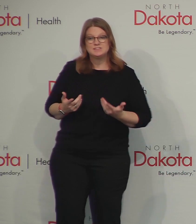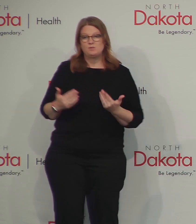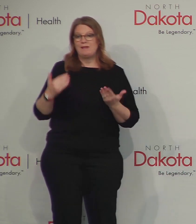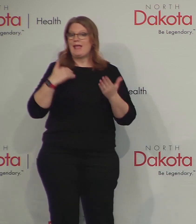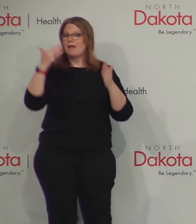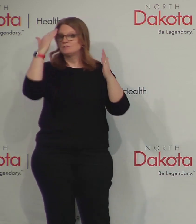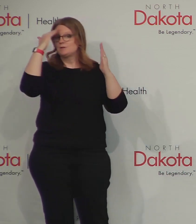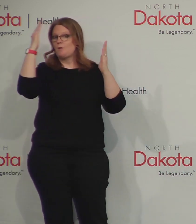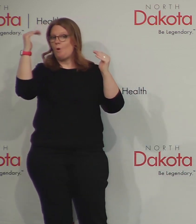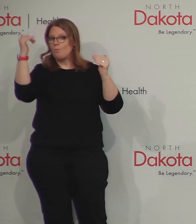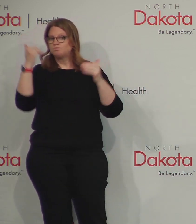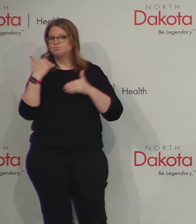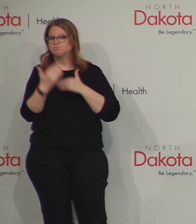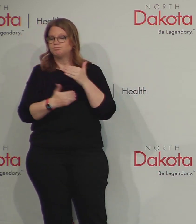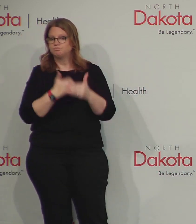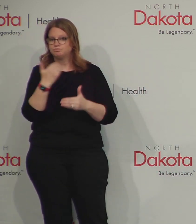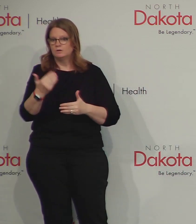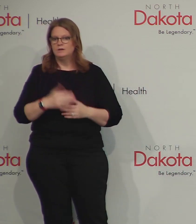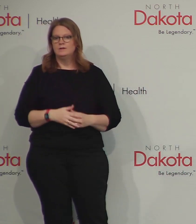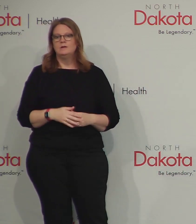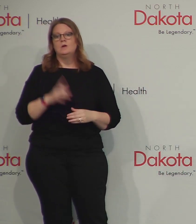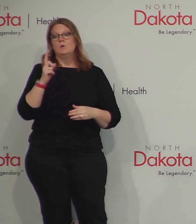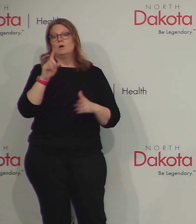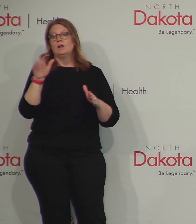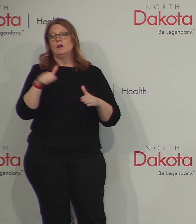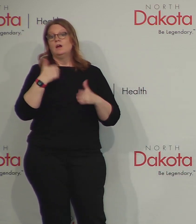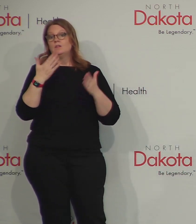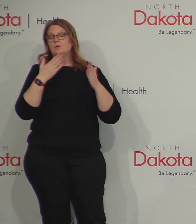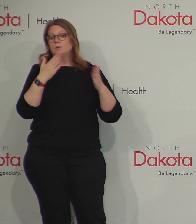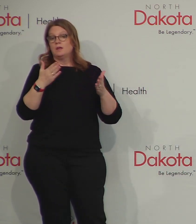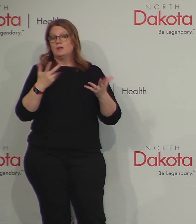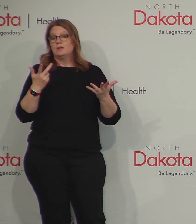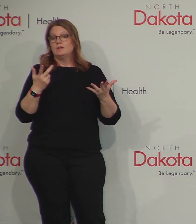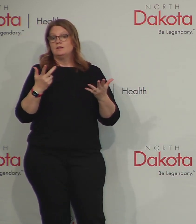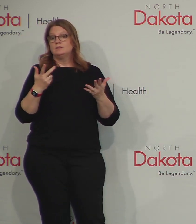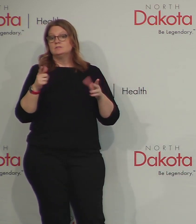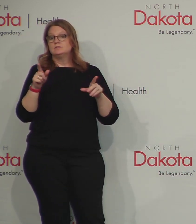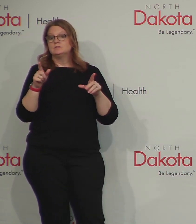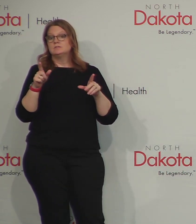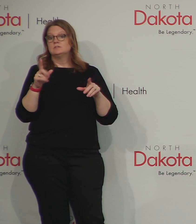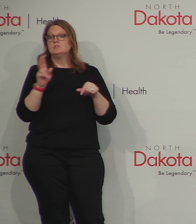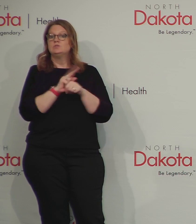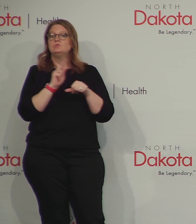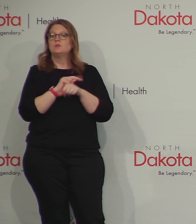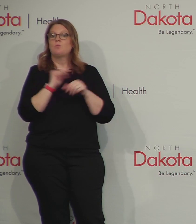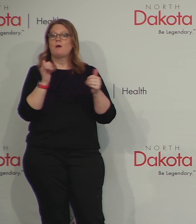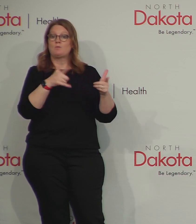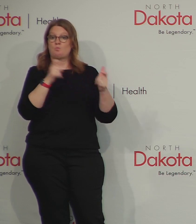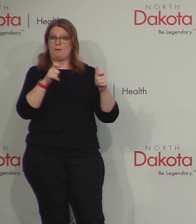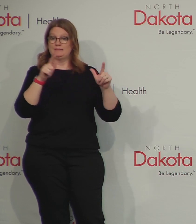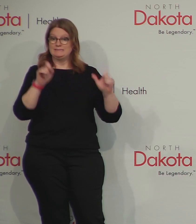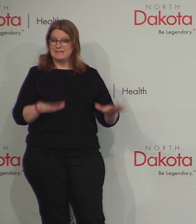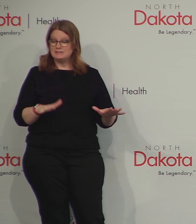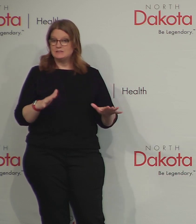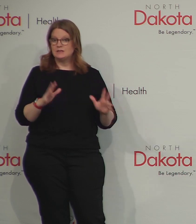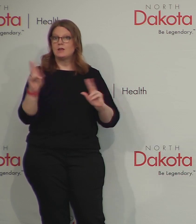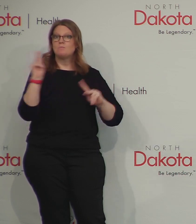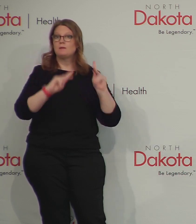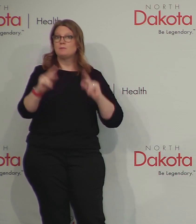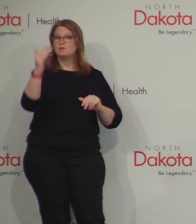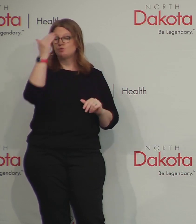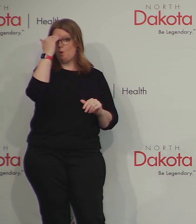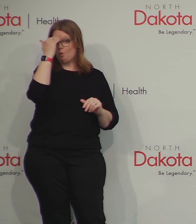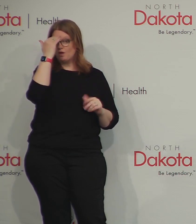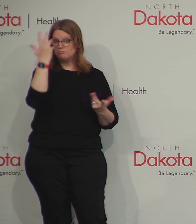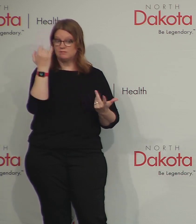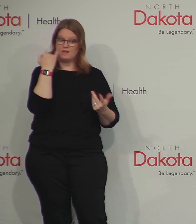with that. And one other way that we can have a path forward is through rapid testing, people knowing their status, and this can help on